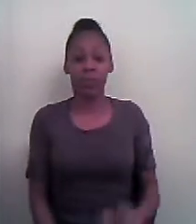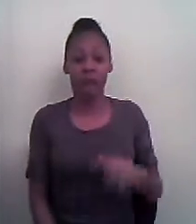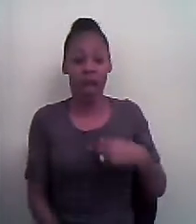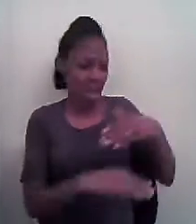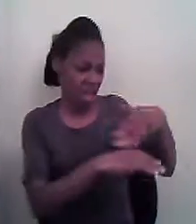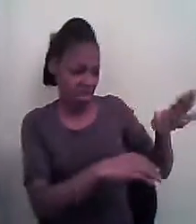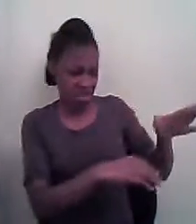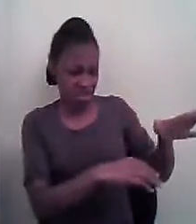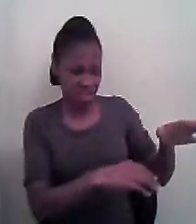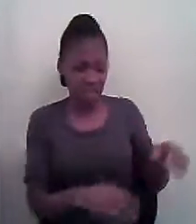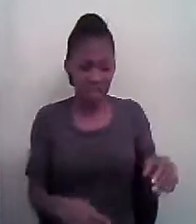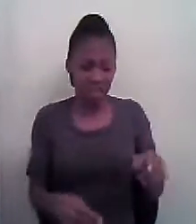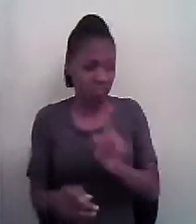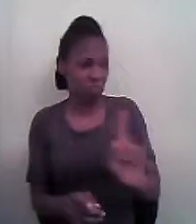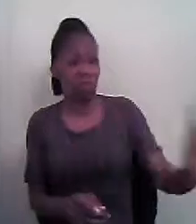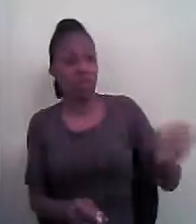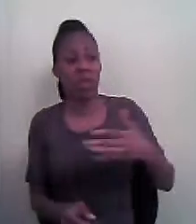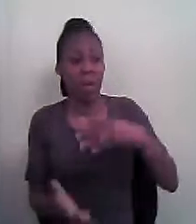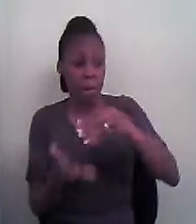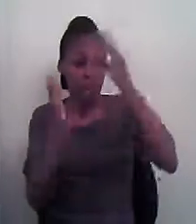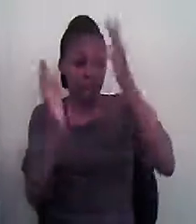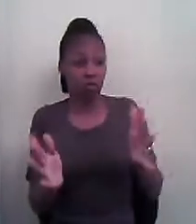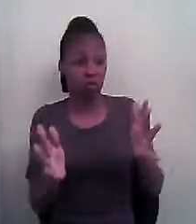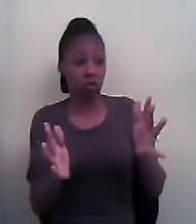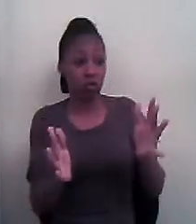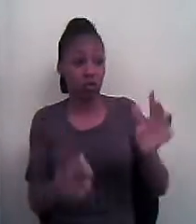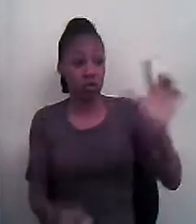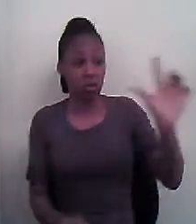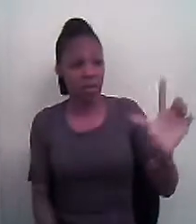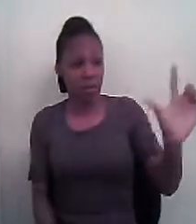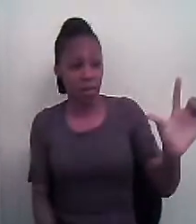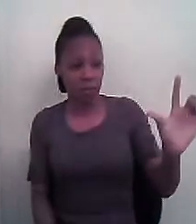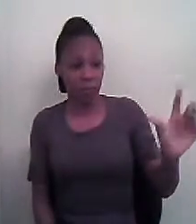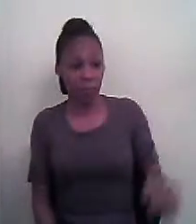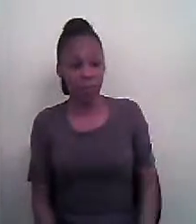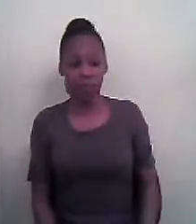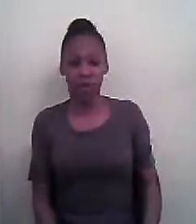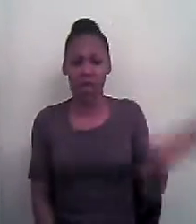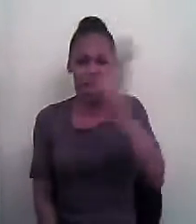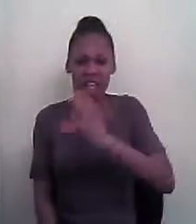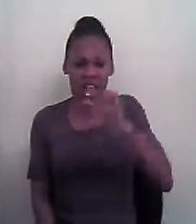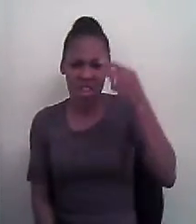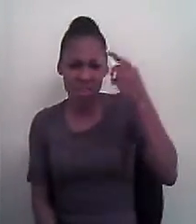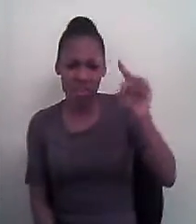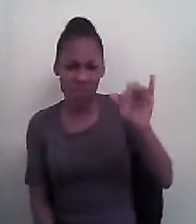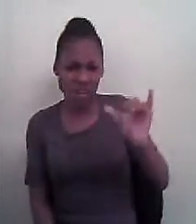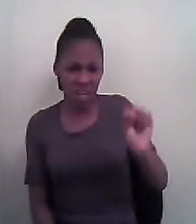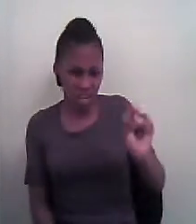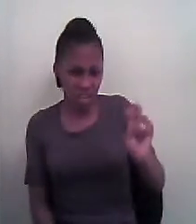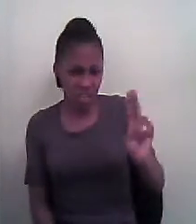look for an issue that came up in the reading that we were doing so that they're getting exposure to the textbook writing and